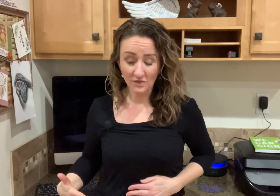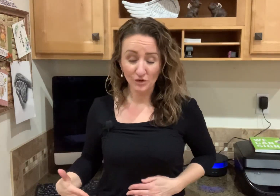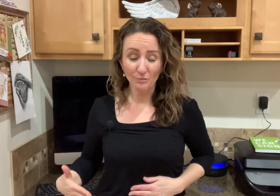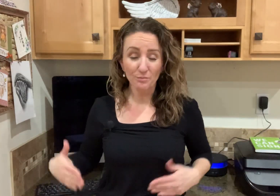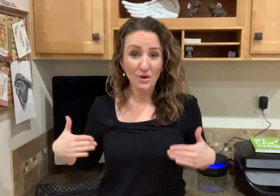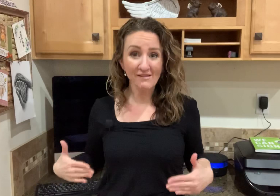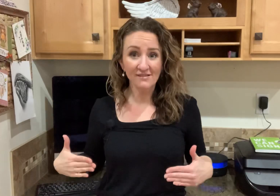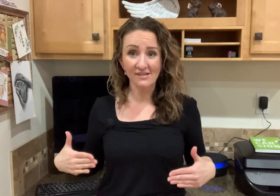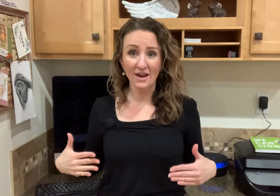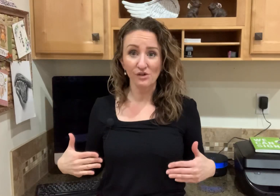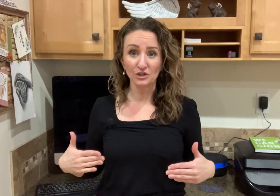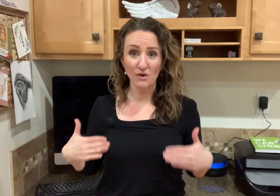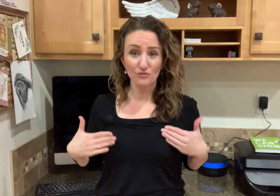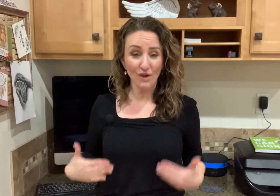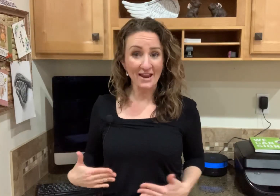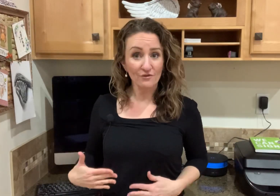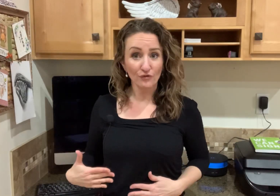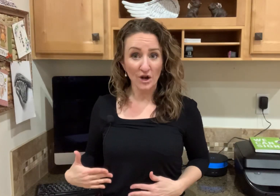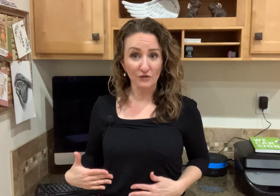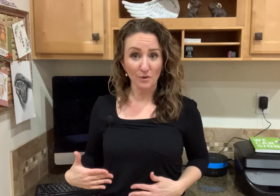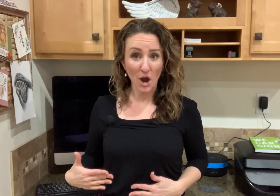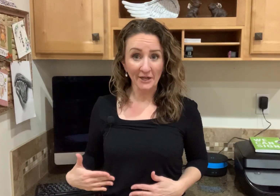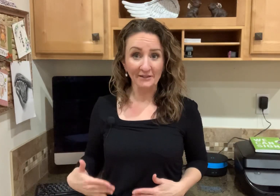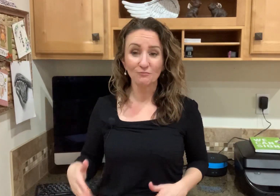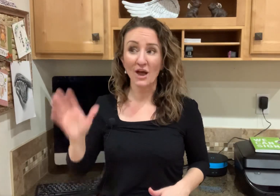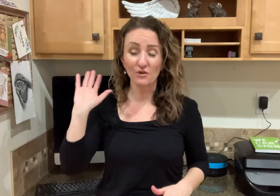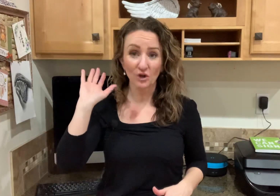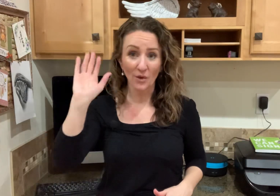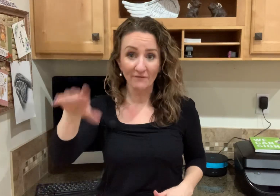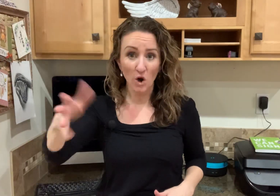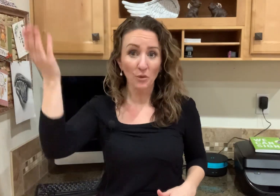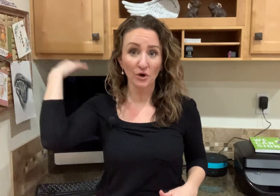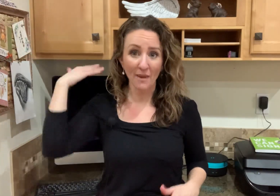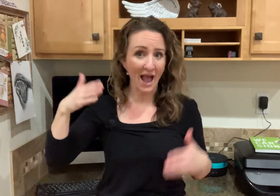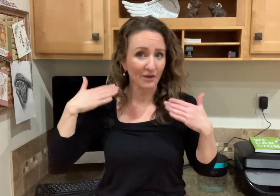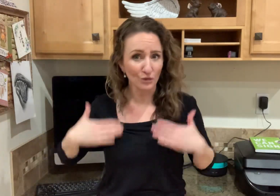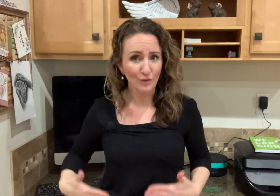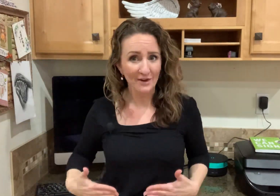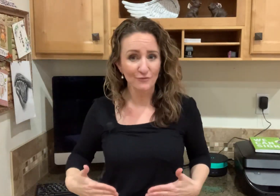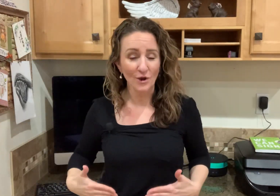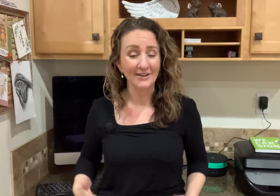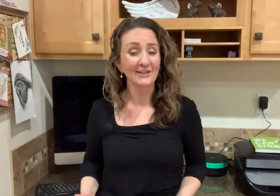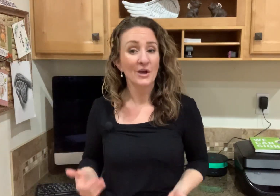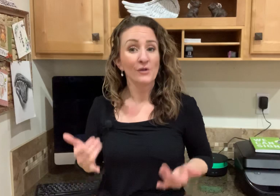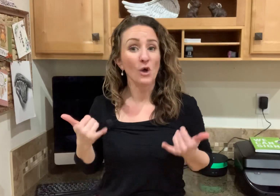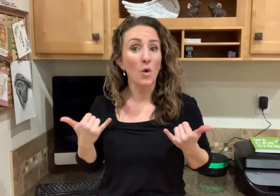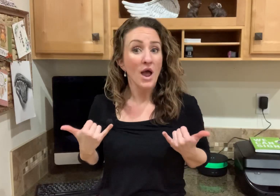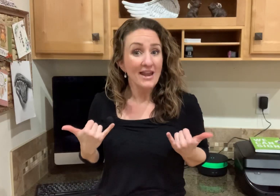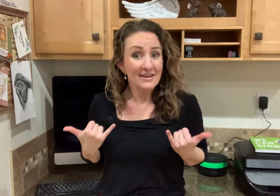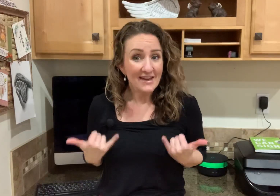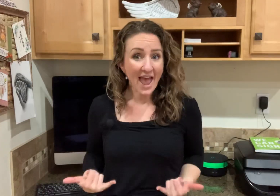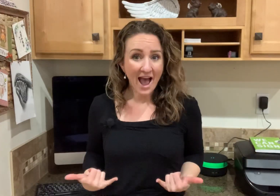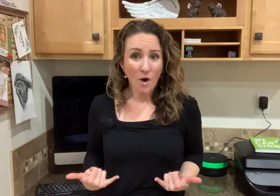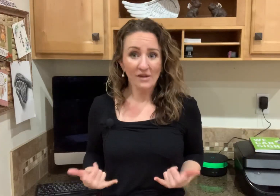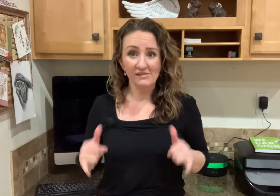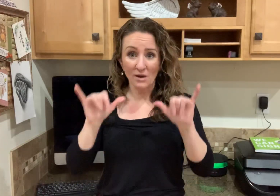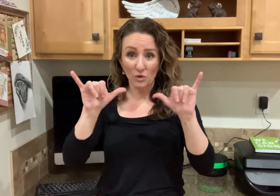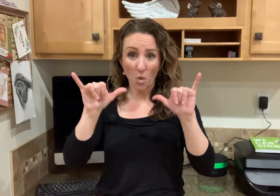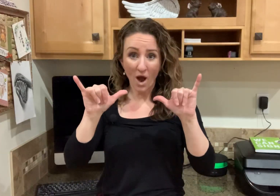your present signs are done right in front of your body. Rather than going forward or back, they're right in front. So now is done with the Y